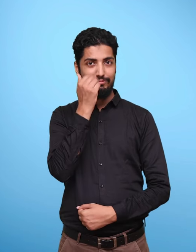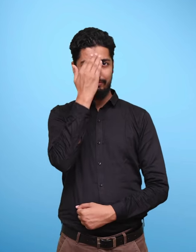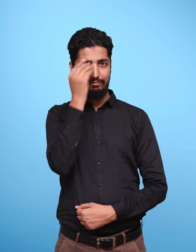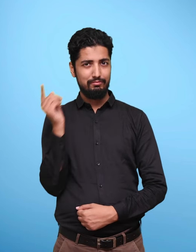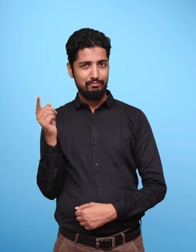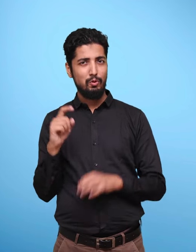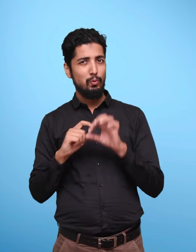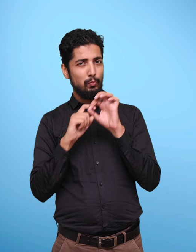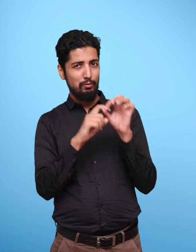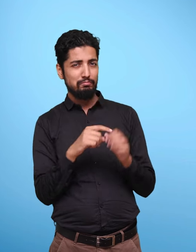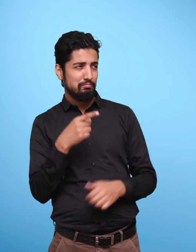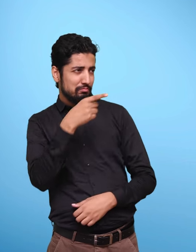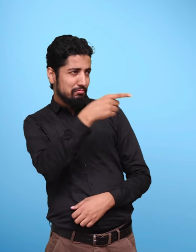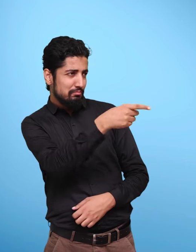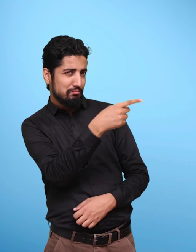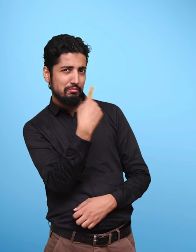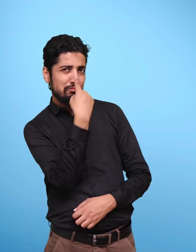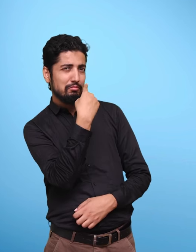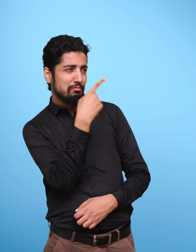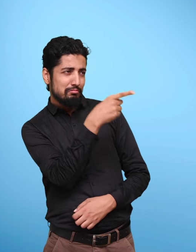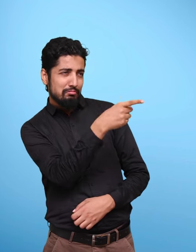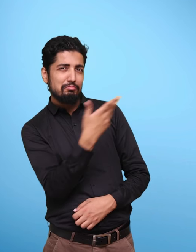Nitin. What is this?